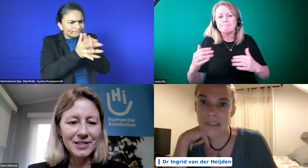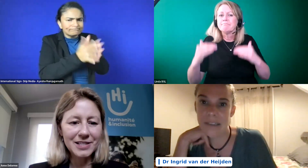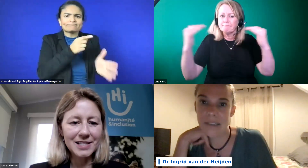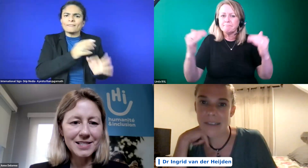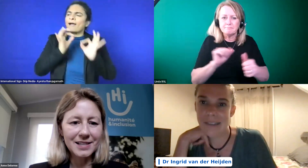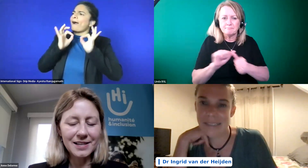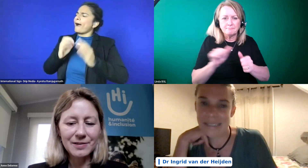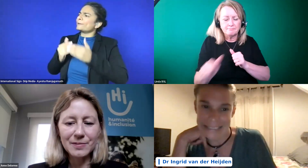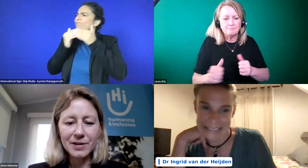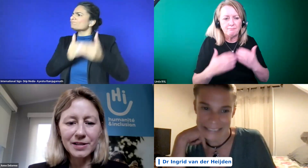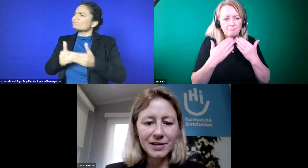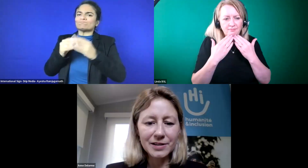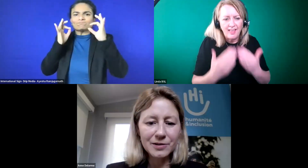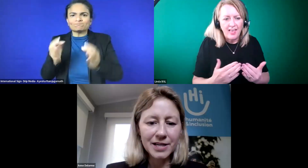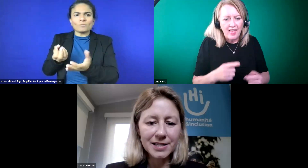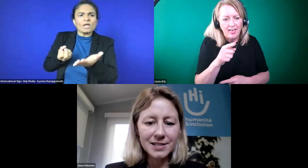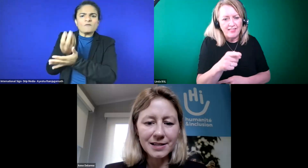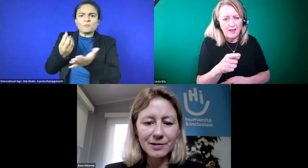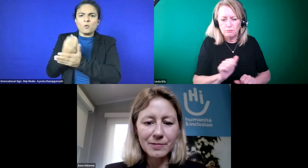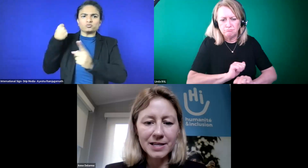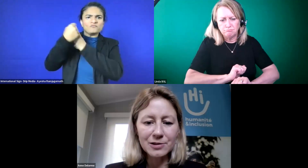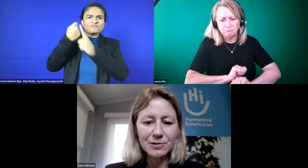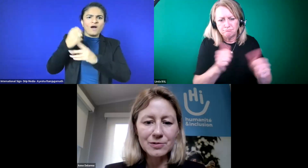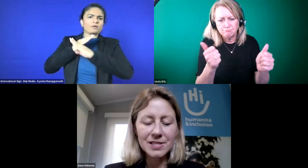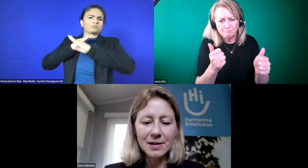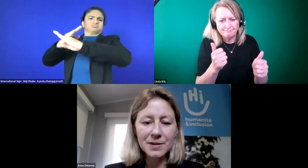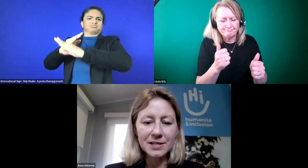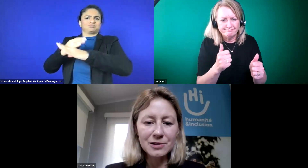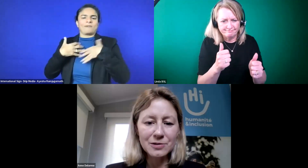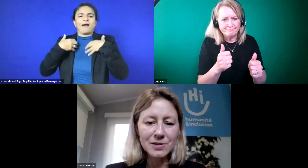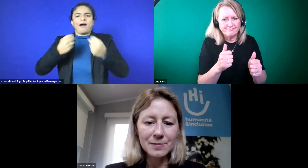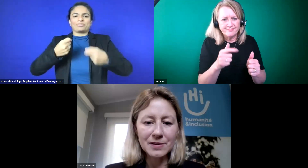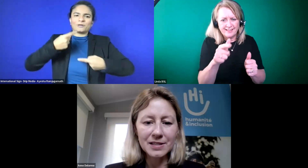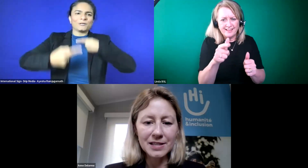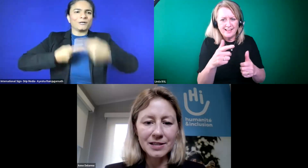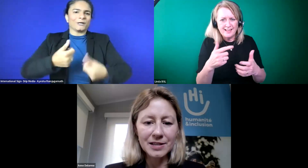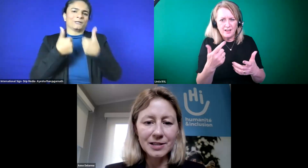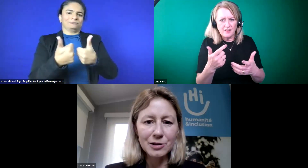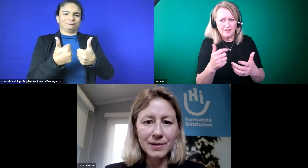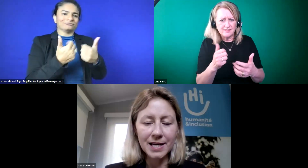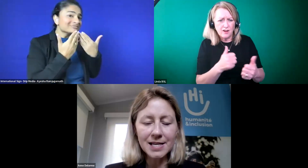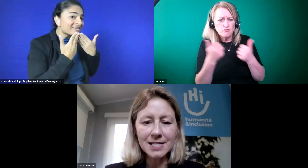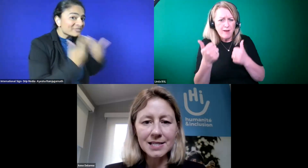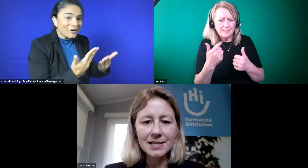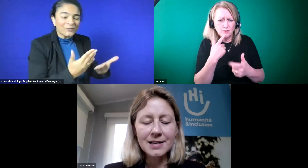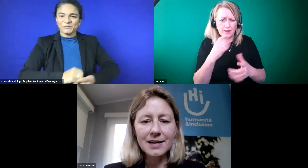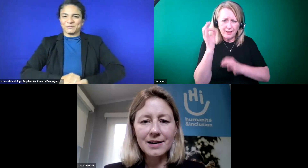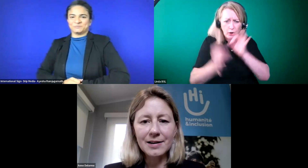Thank you, Ingrid. What a great way to step into some of the